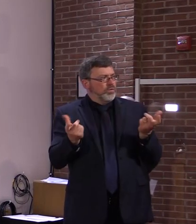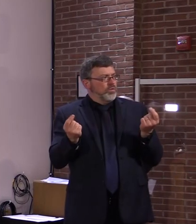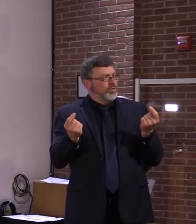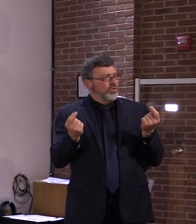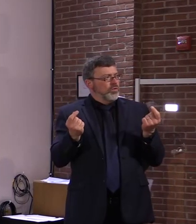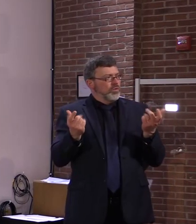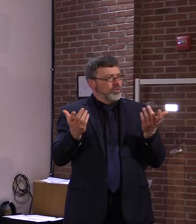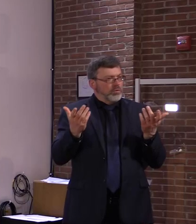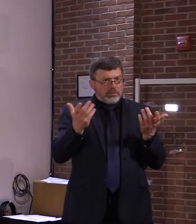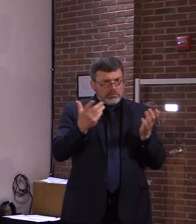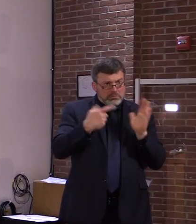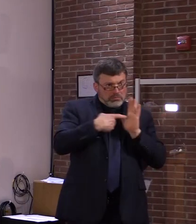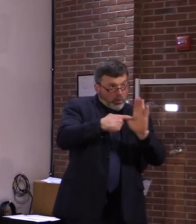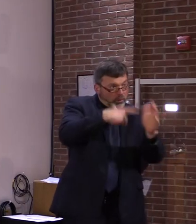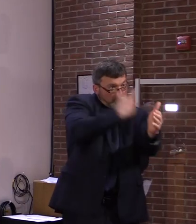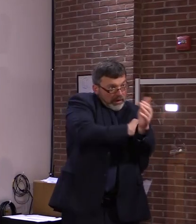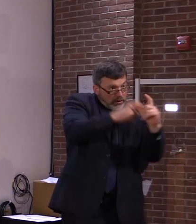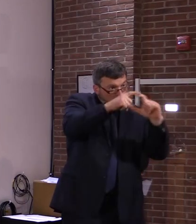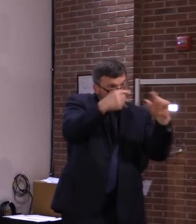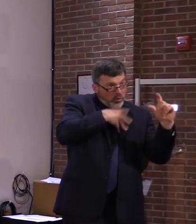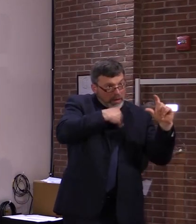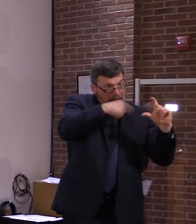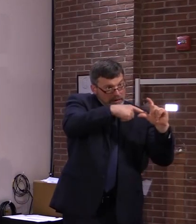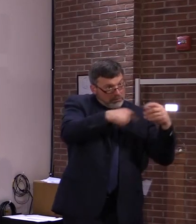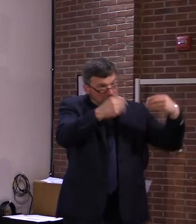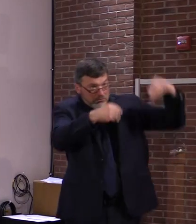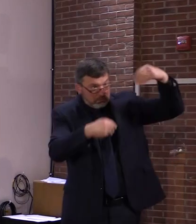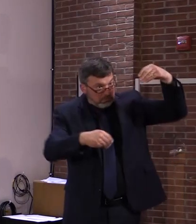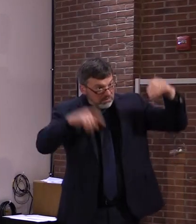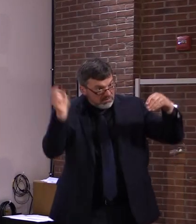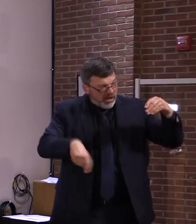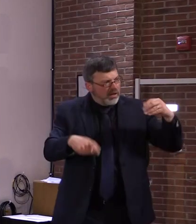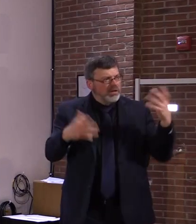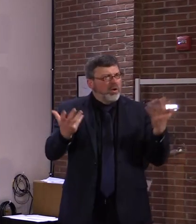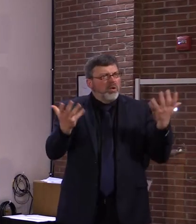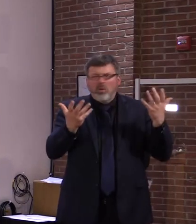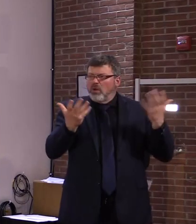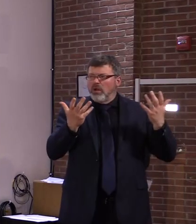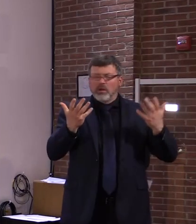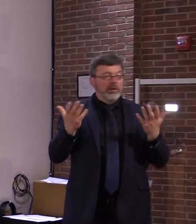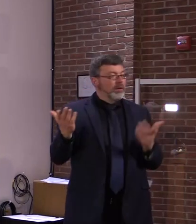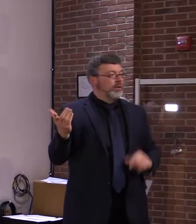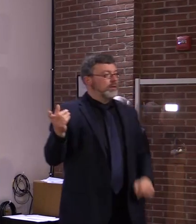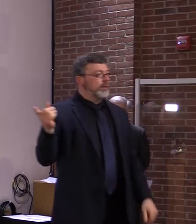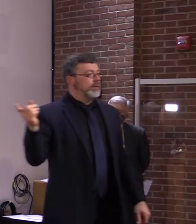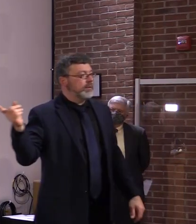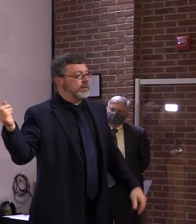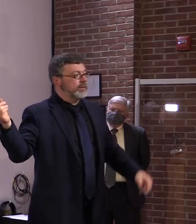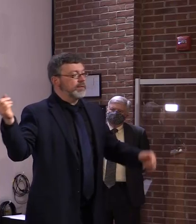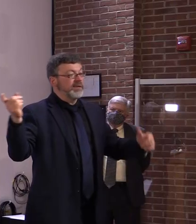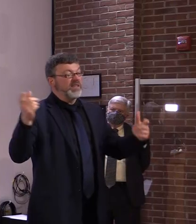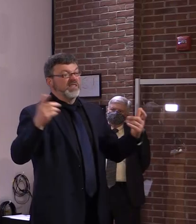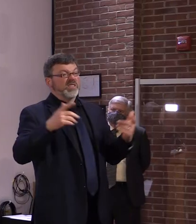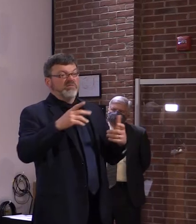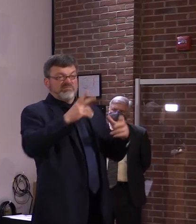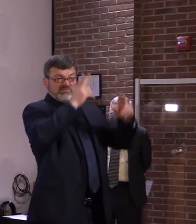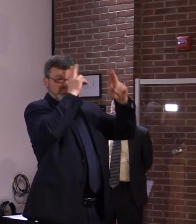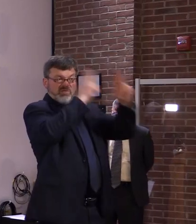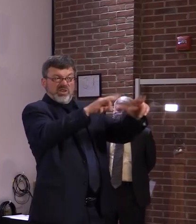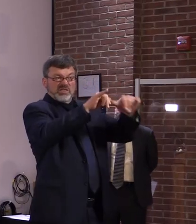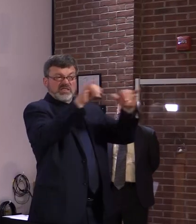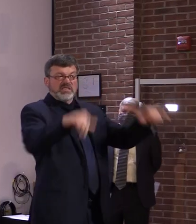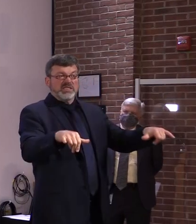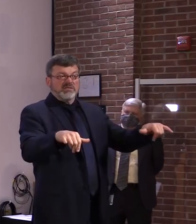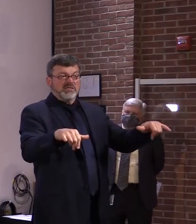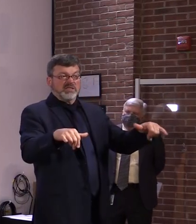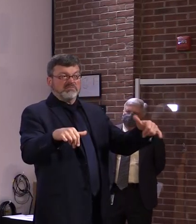leave it at that. Yeah, well, again, it's on the honor system. Once again, as we've done throughout this pandemic, and I